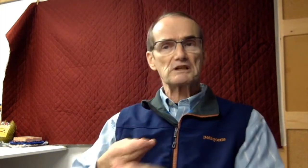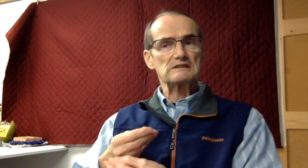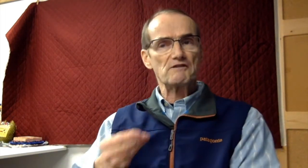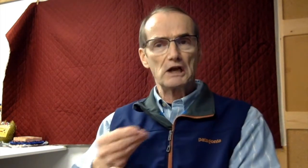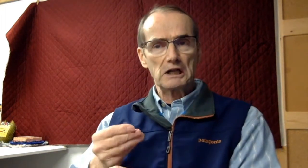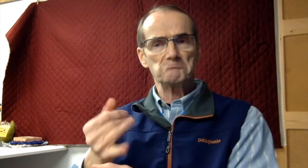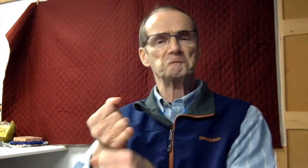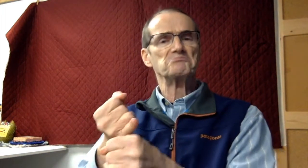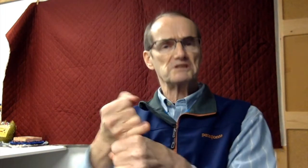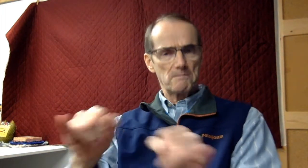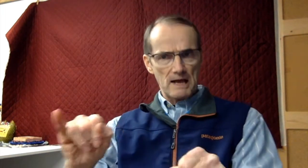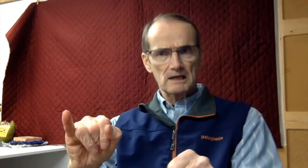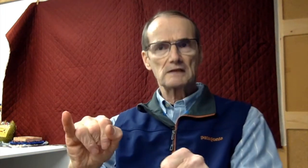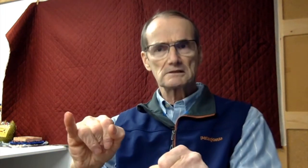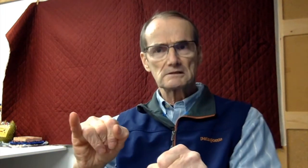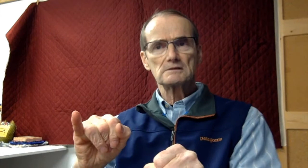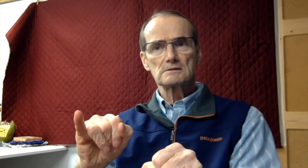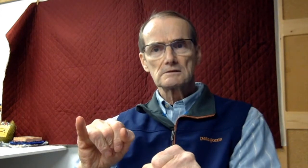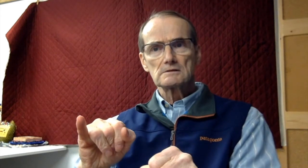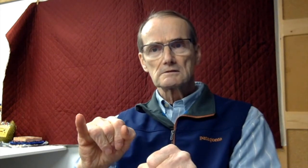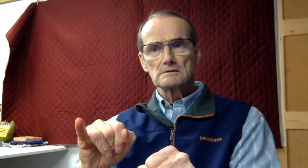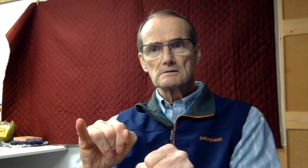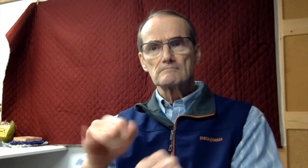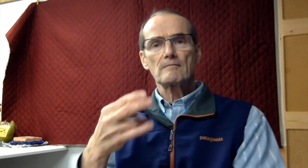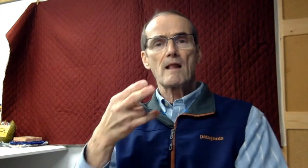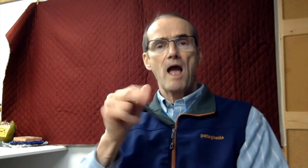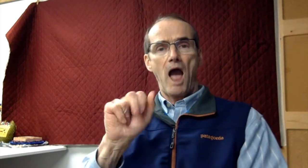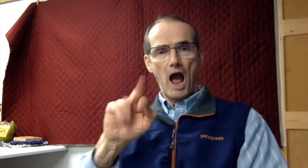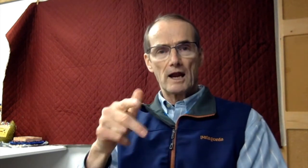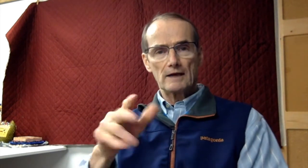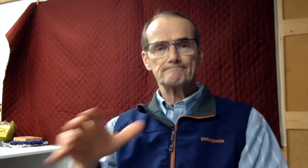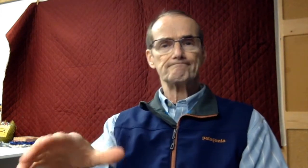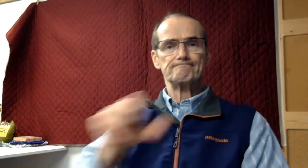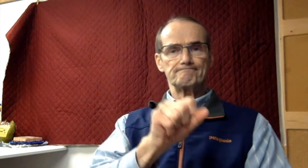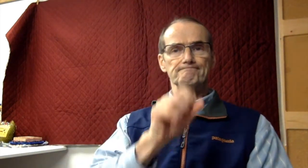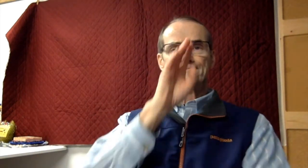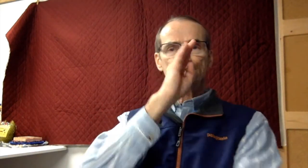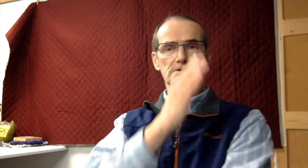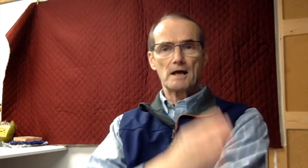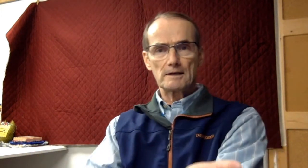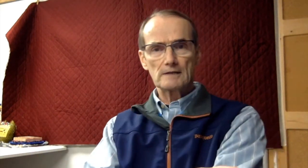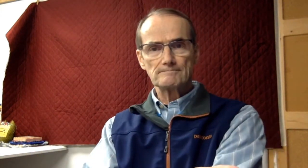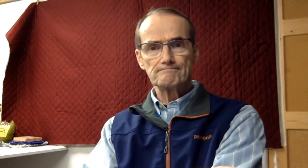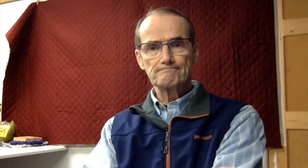Once Samuel was weaned, Hannah brought him up with her,